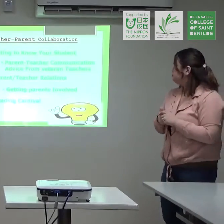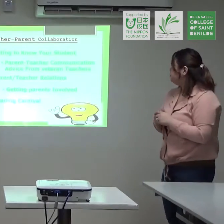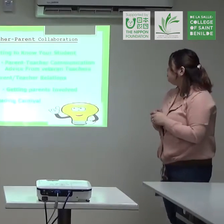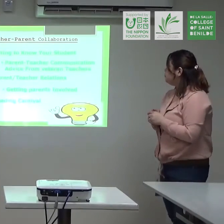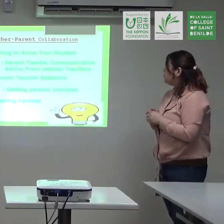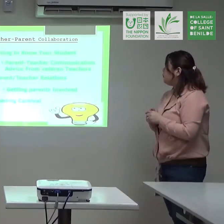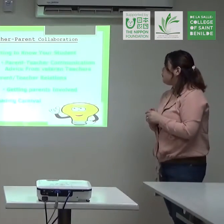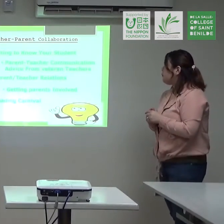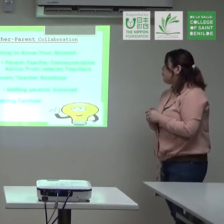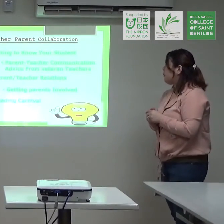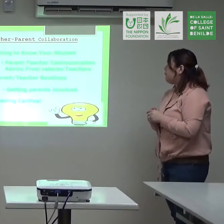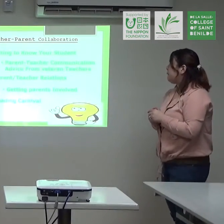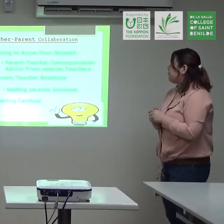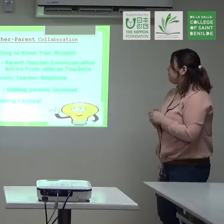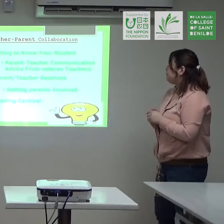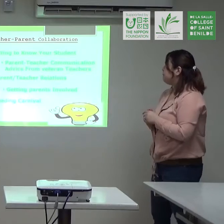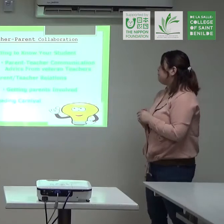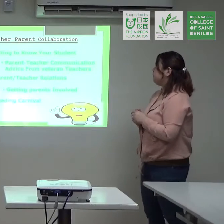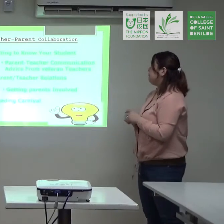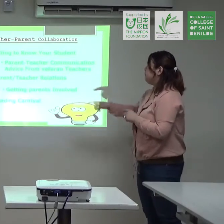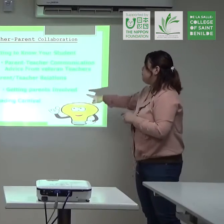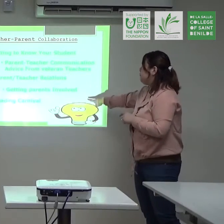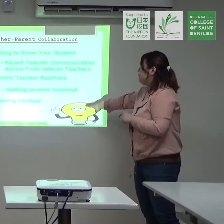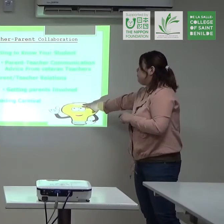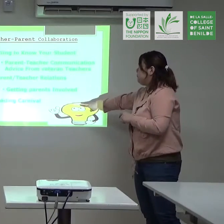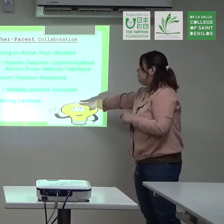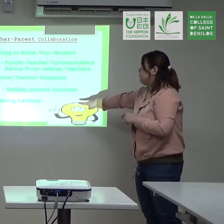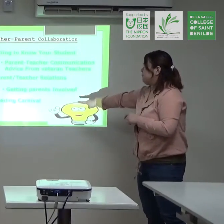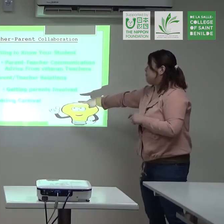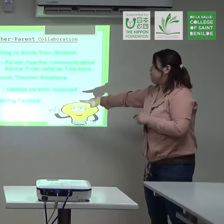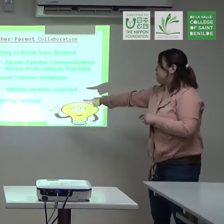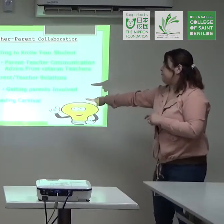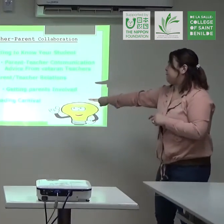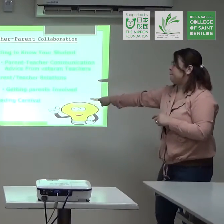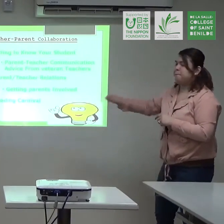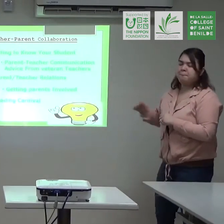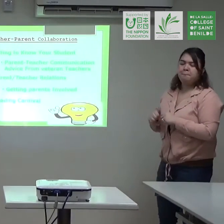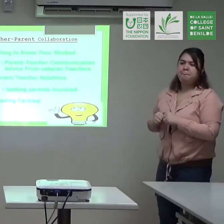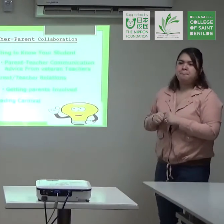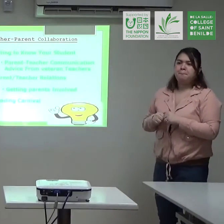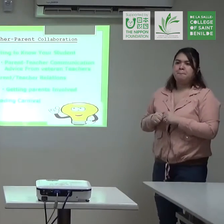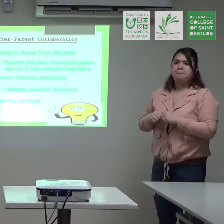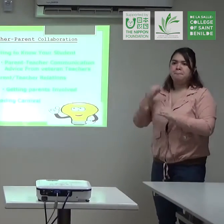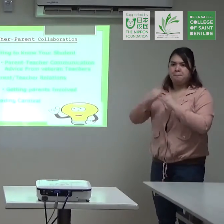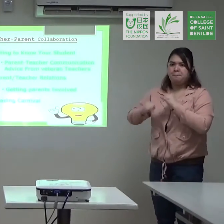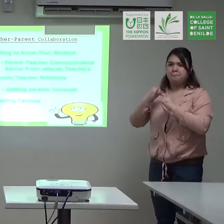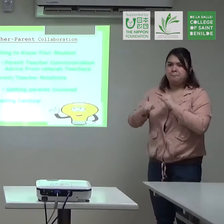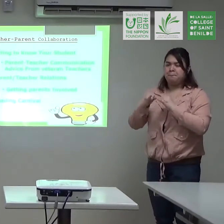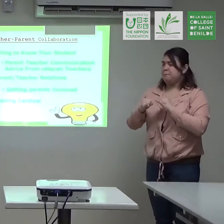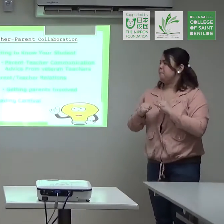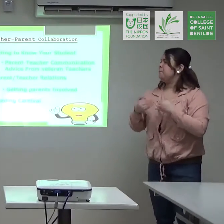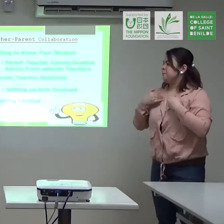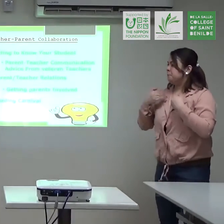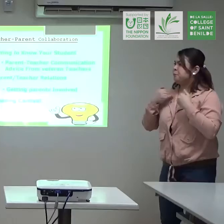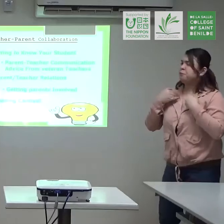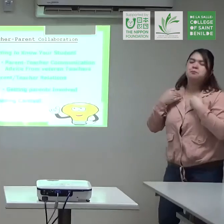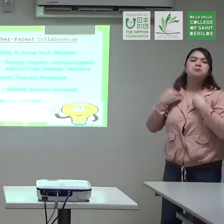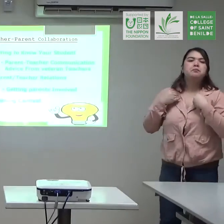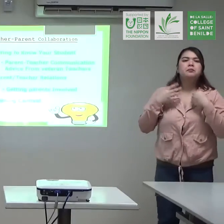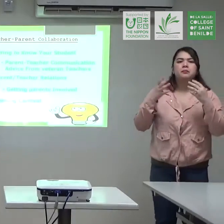Okay. Reading, you can conduct a reading carnival. The